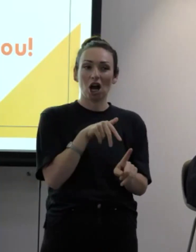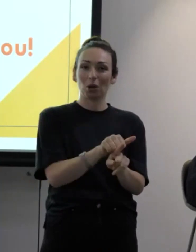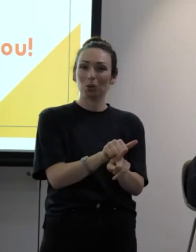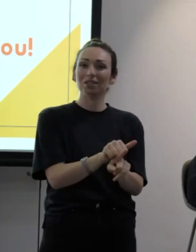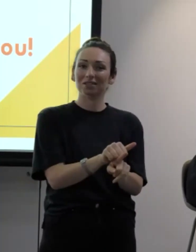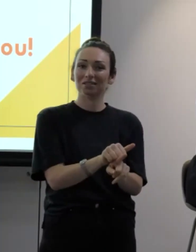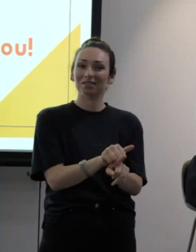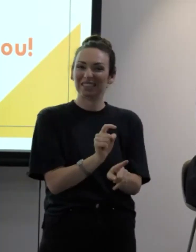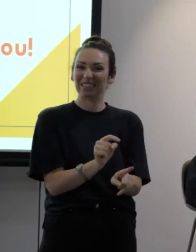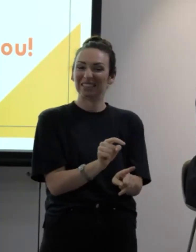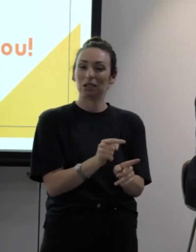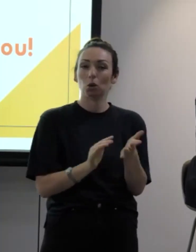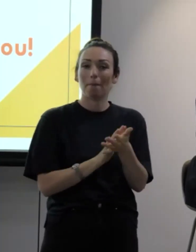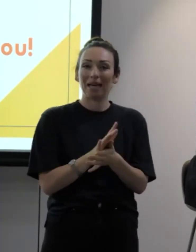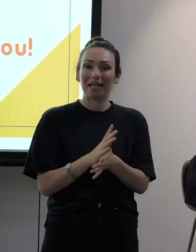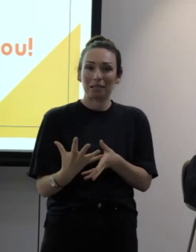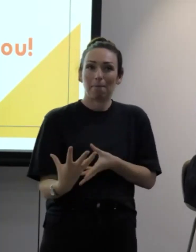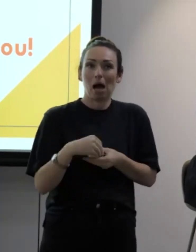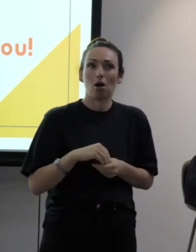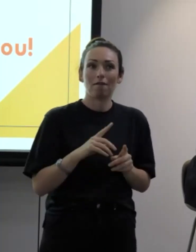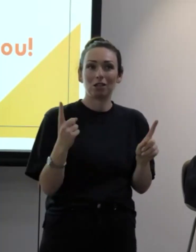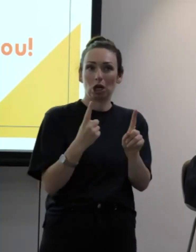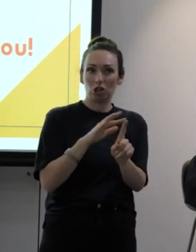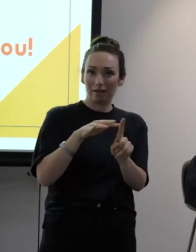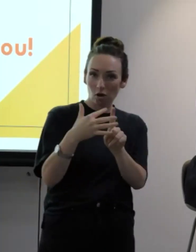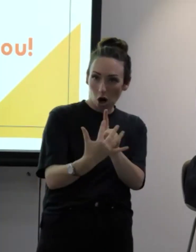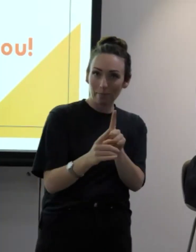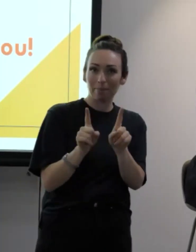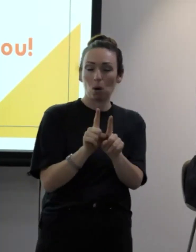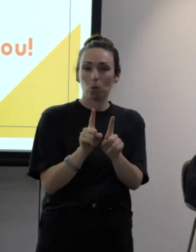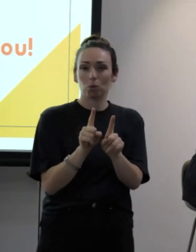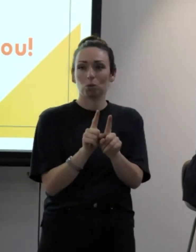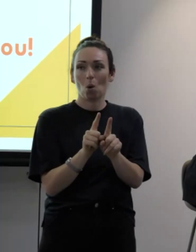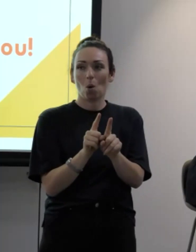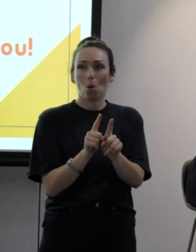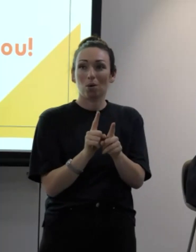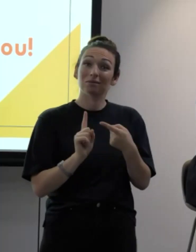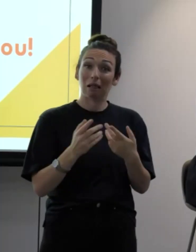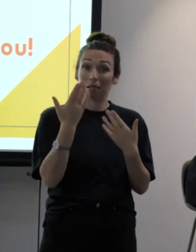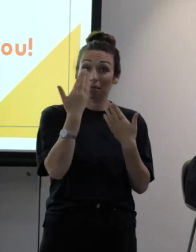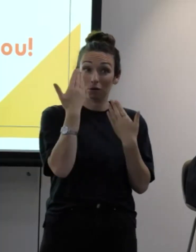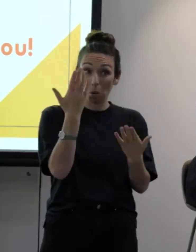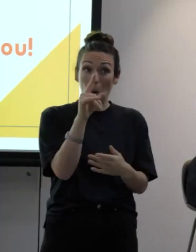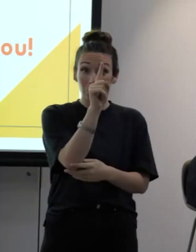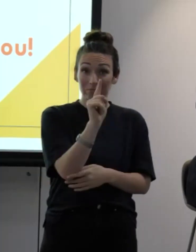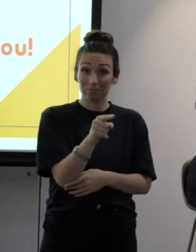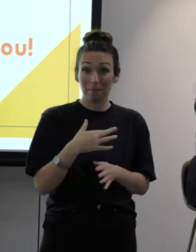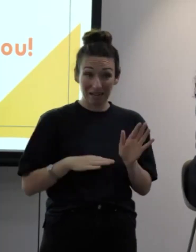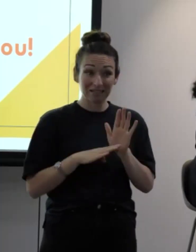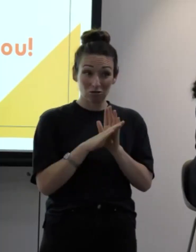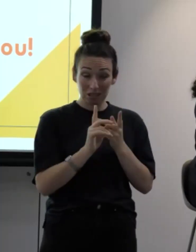of that's attributed to changing environment, and part of it's still unknown, but it is increasing.